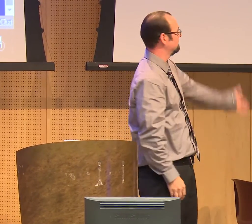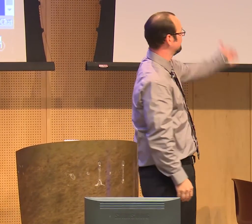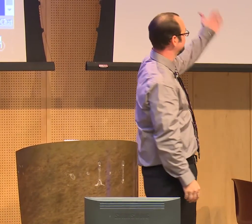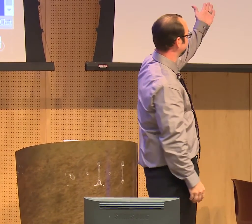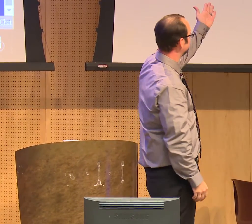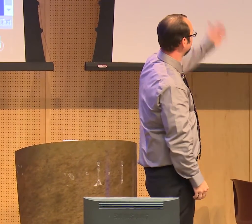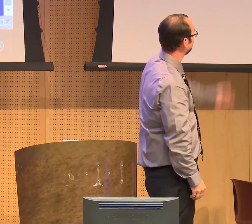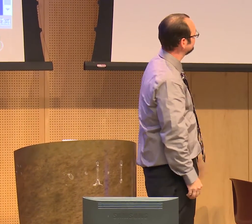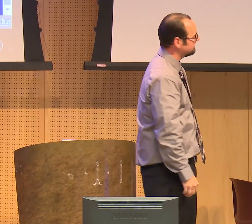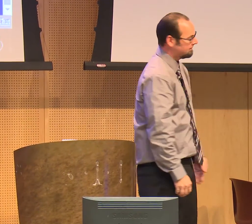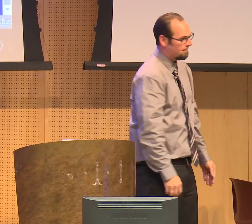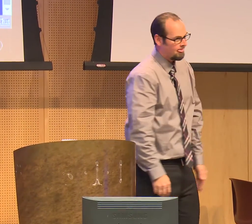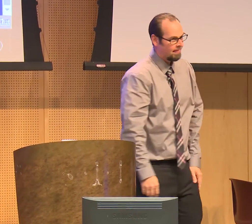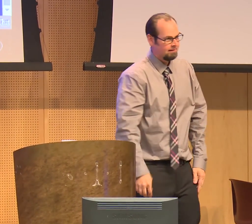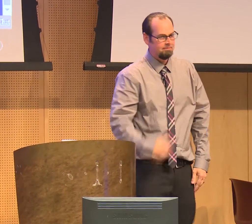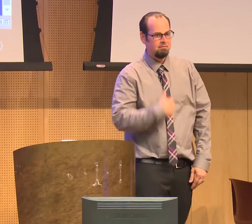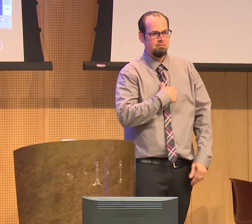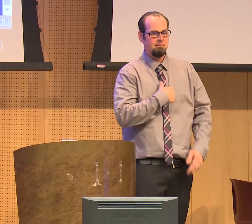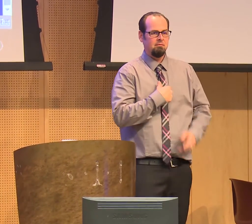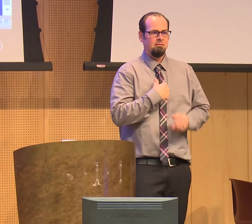Was ready for the real world experience.